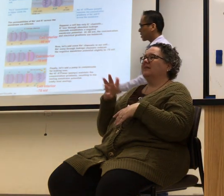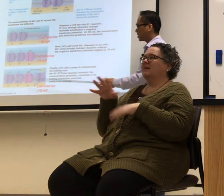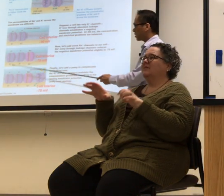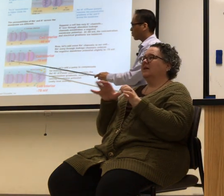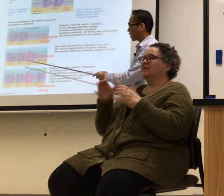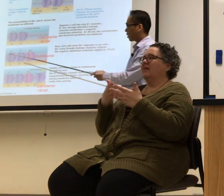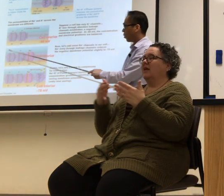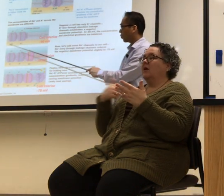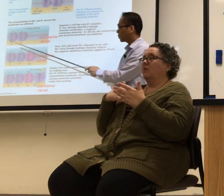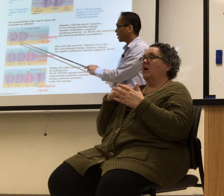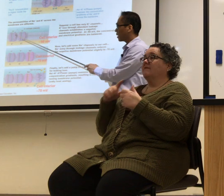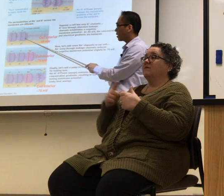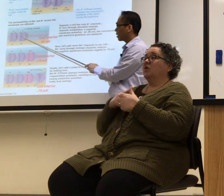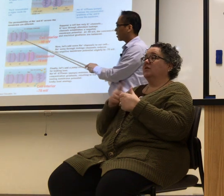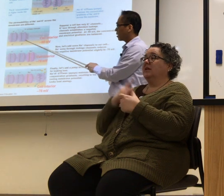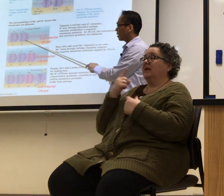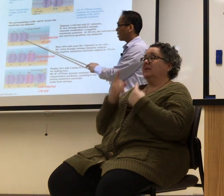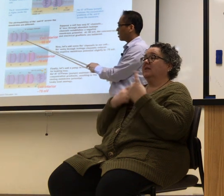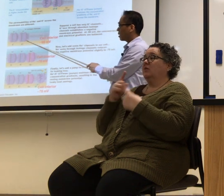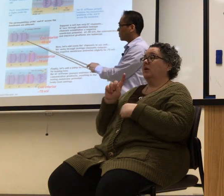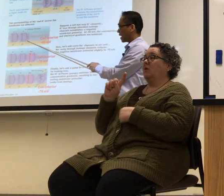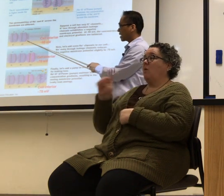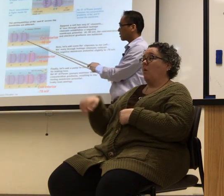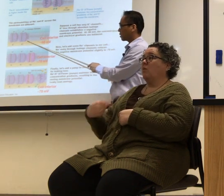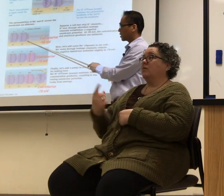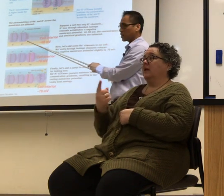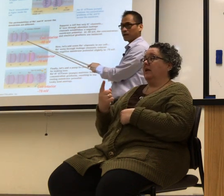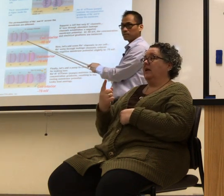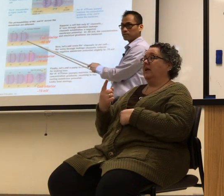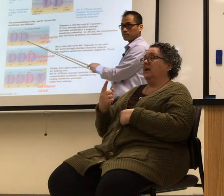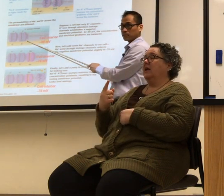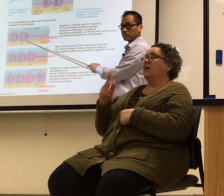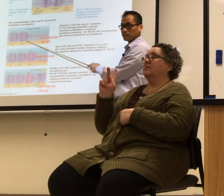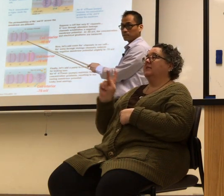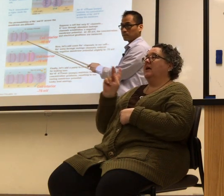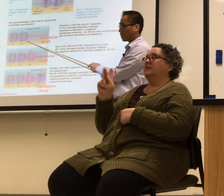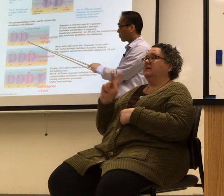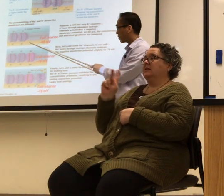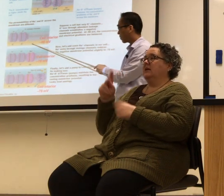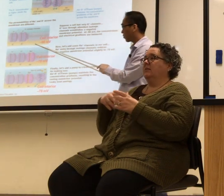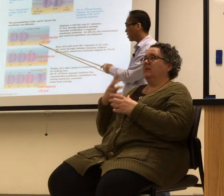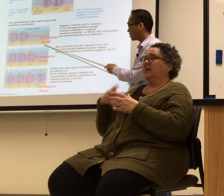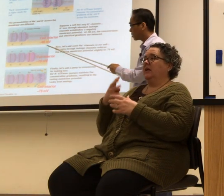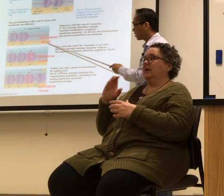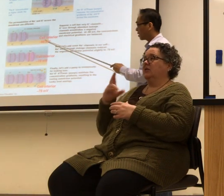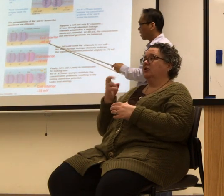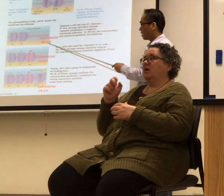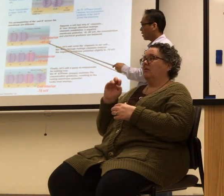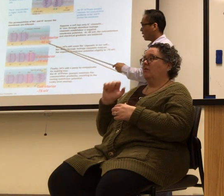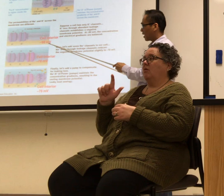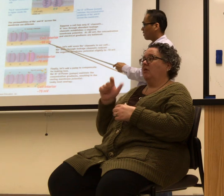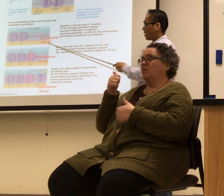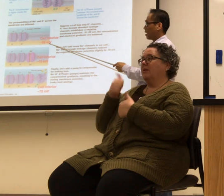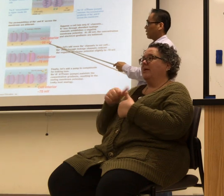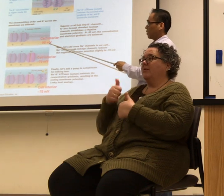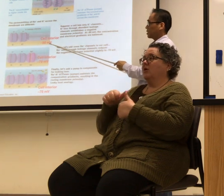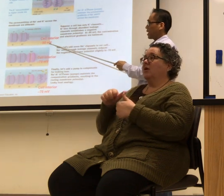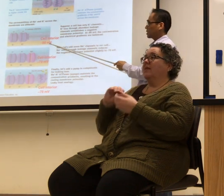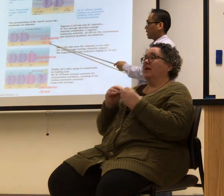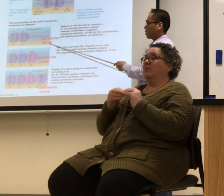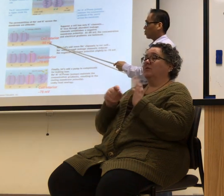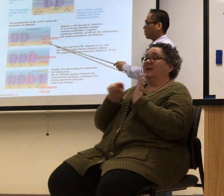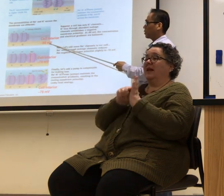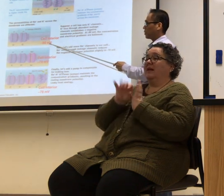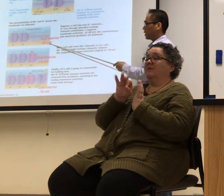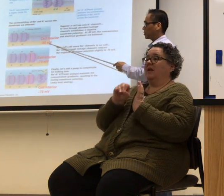by first considering only potassium leak channels. Remember, the number is negative 90 because